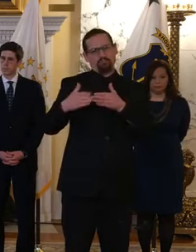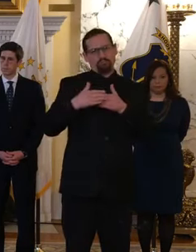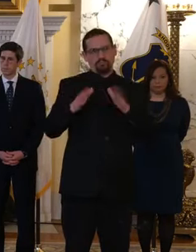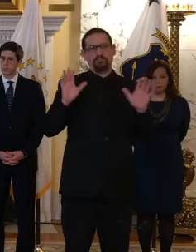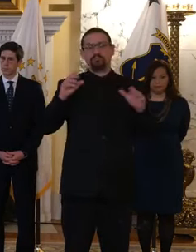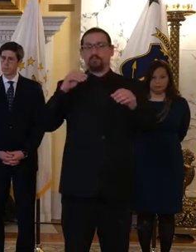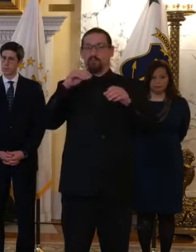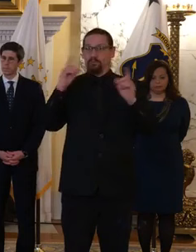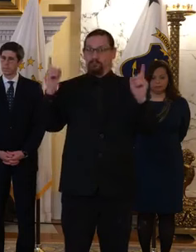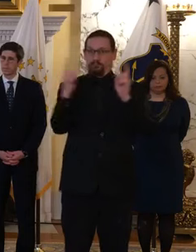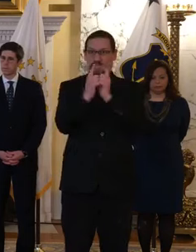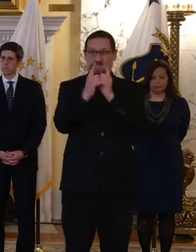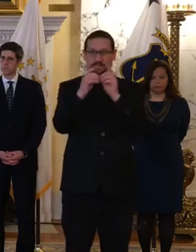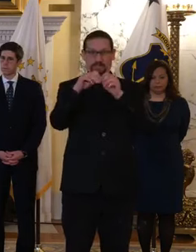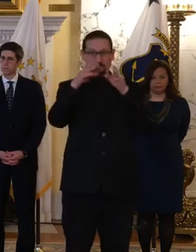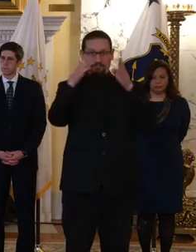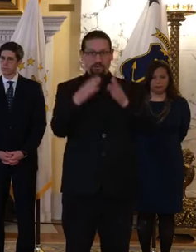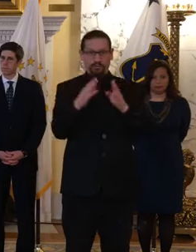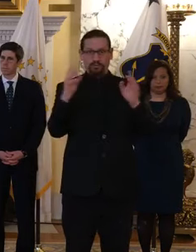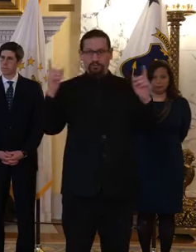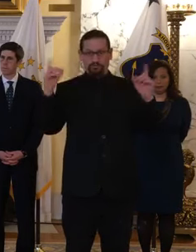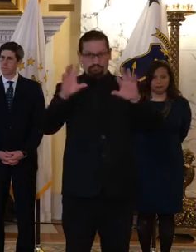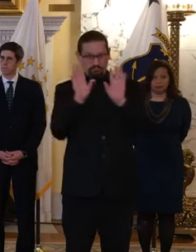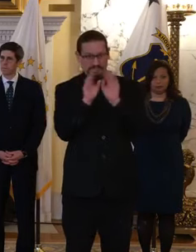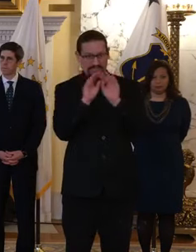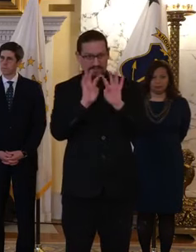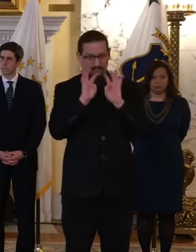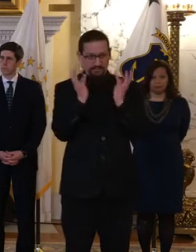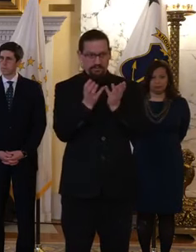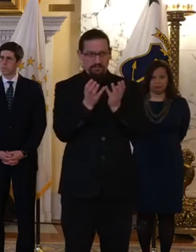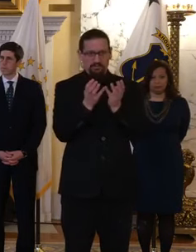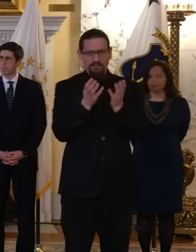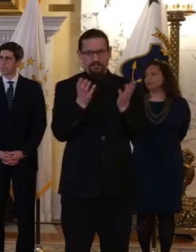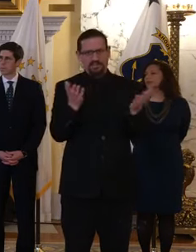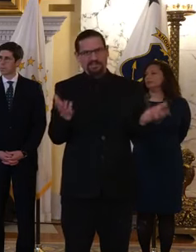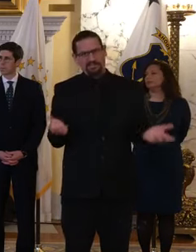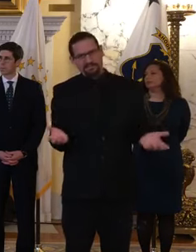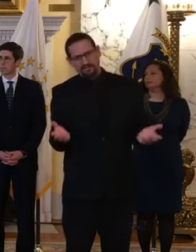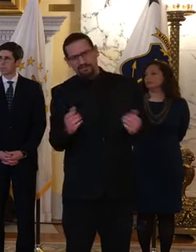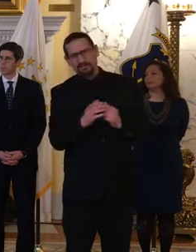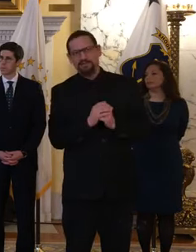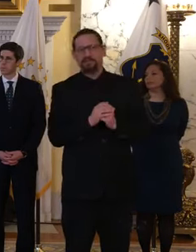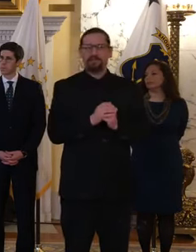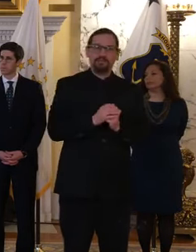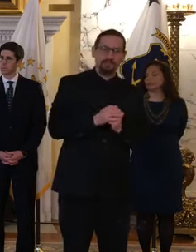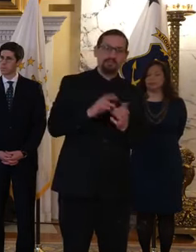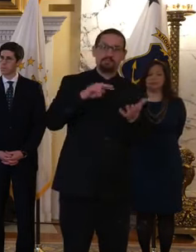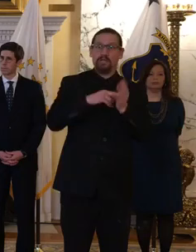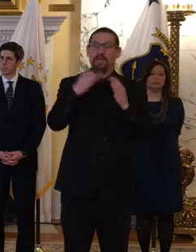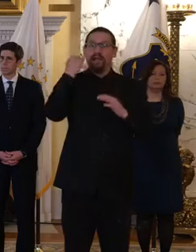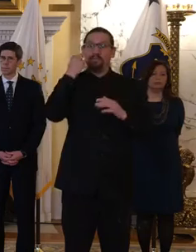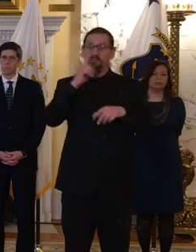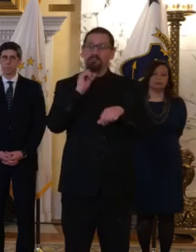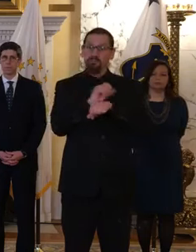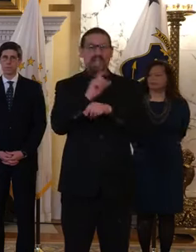to meet in person, then you have to do it where there's a minimum of 6 feet in between everybody, an opportunity for everybody to wash